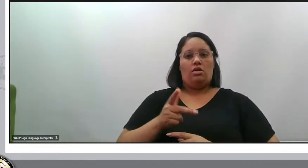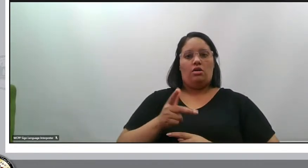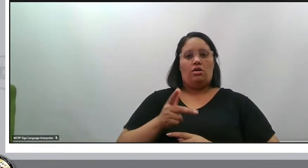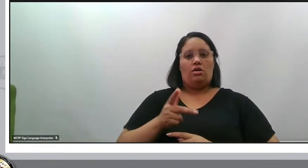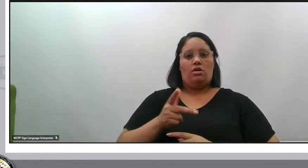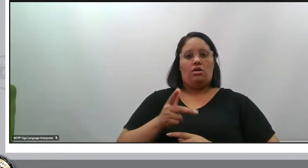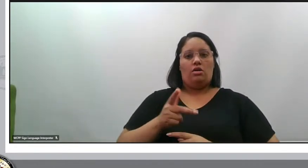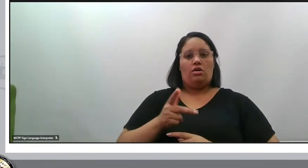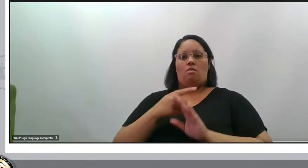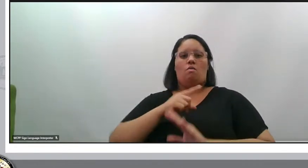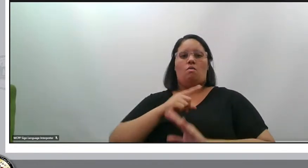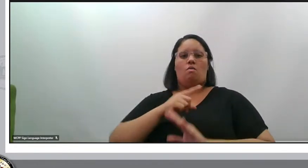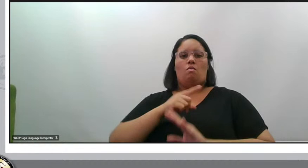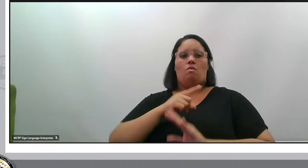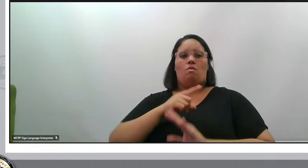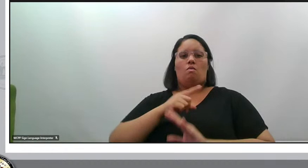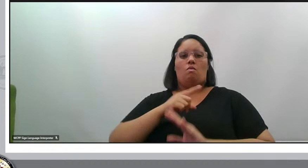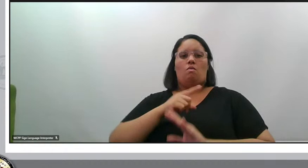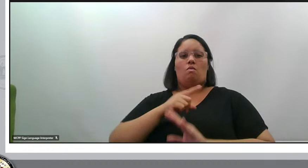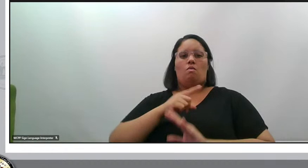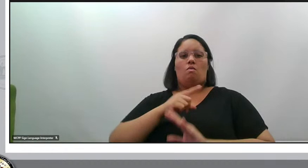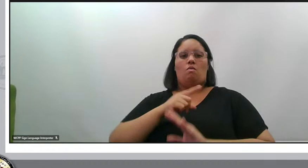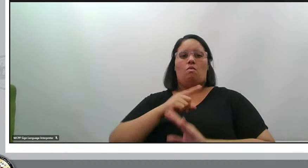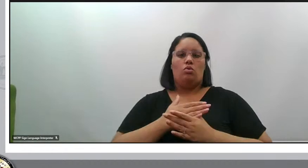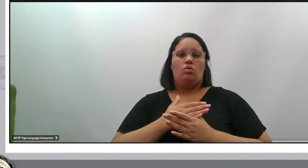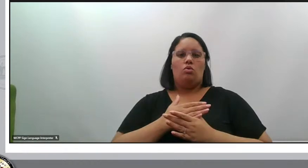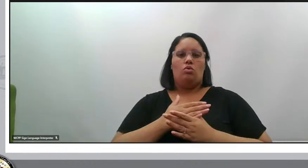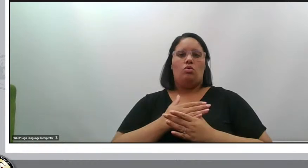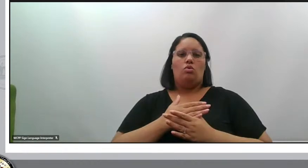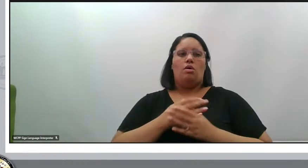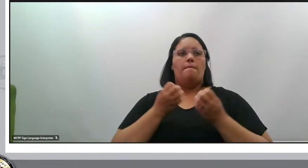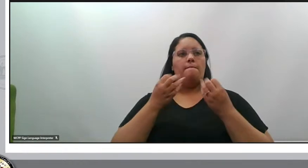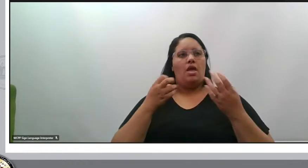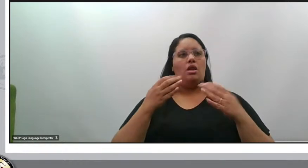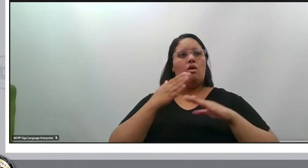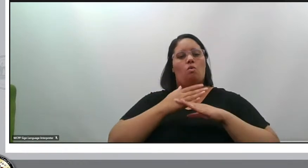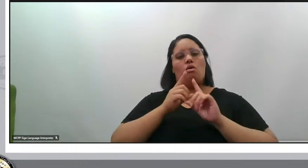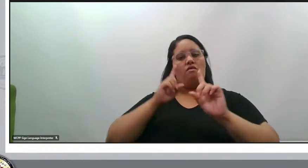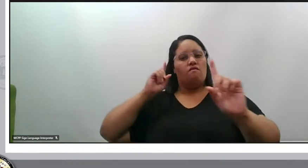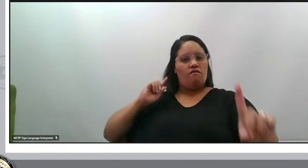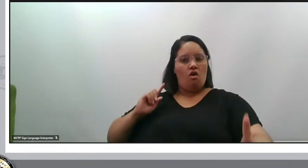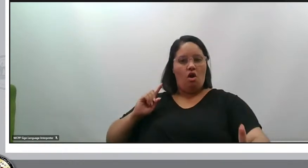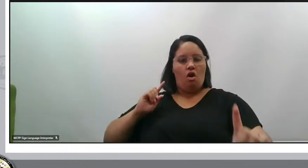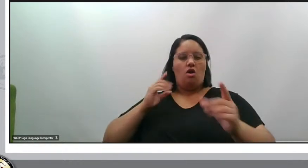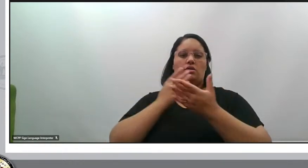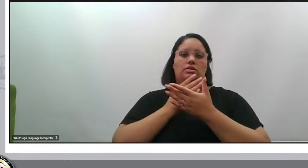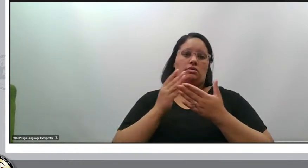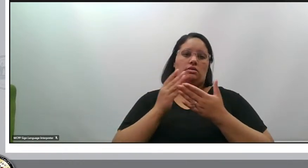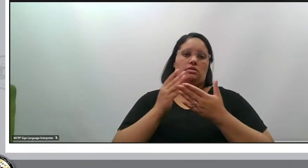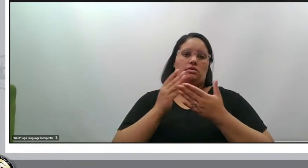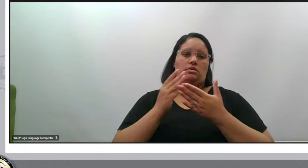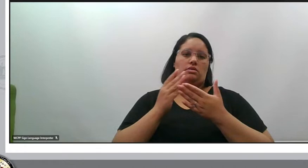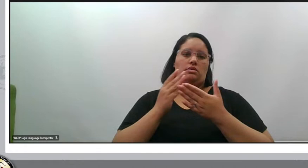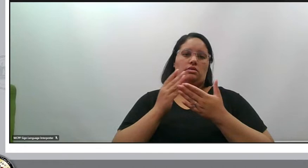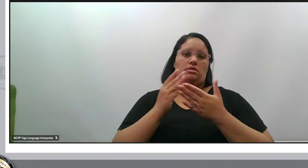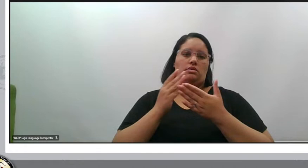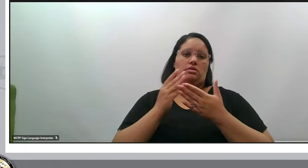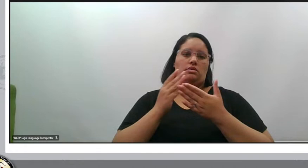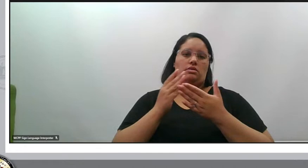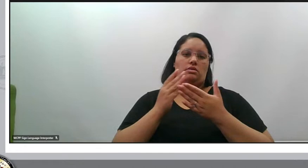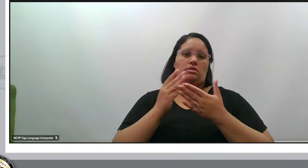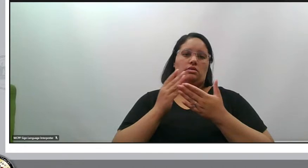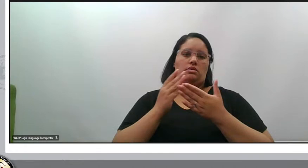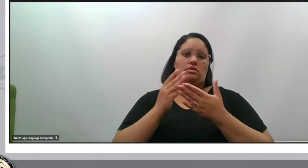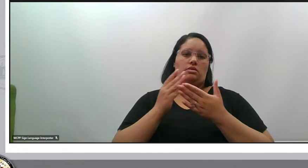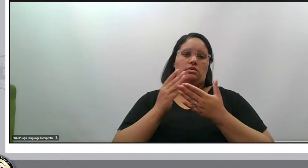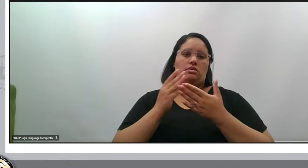because of the fact that there's been a move for remote working as well as certain days of staff not working. We do pay over a portion of our parking to